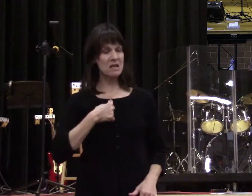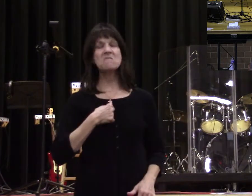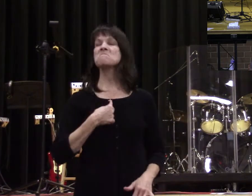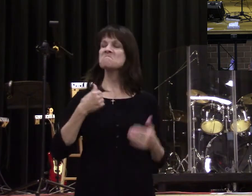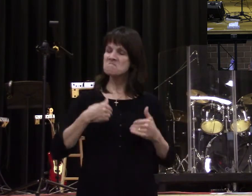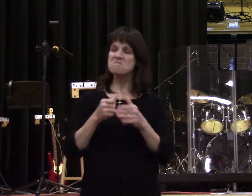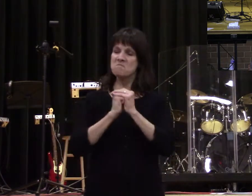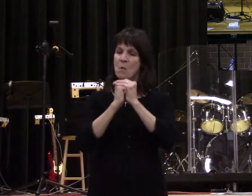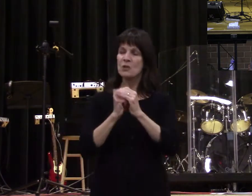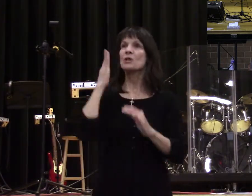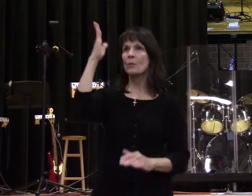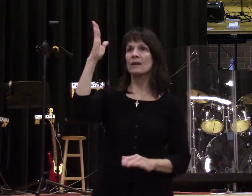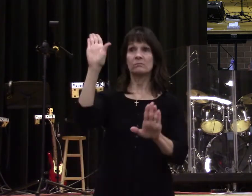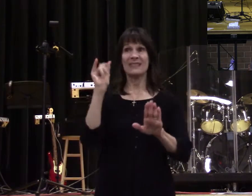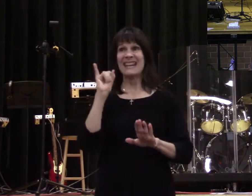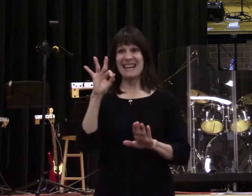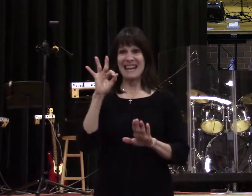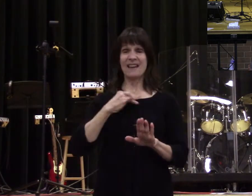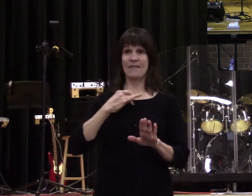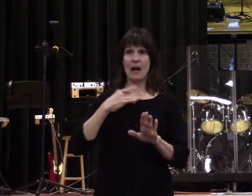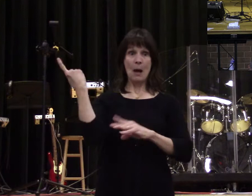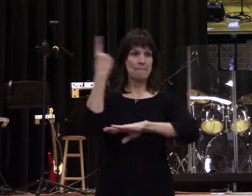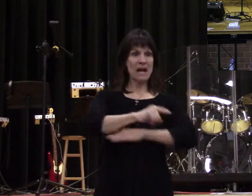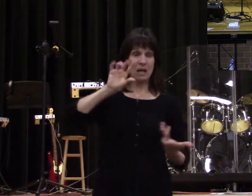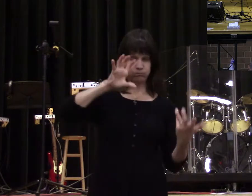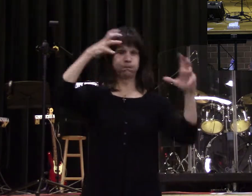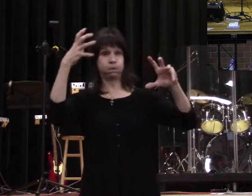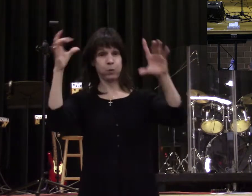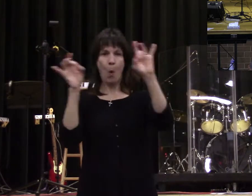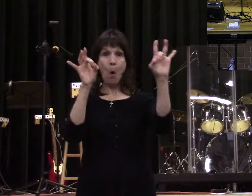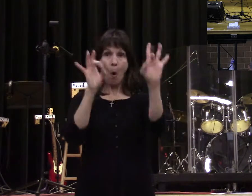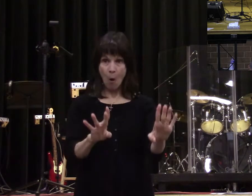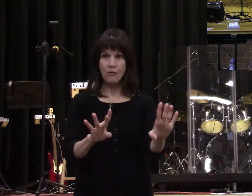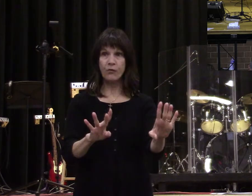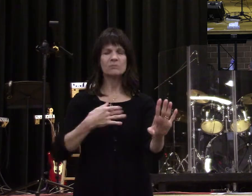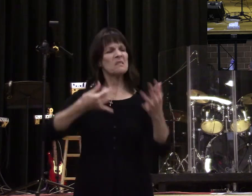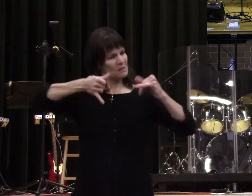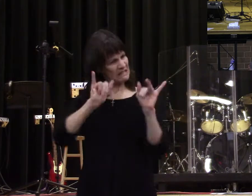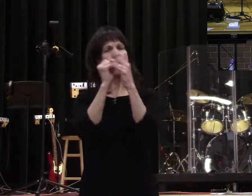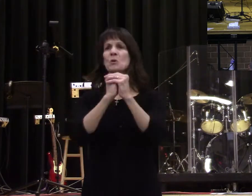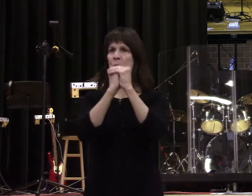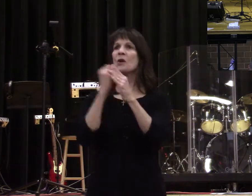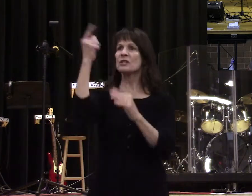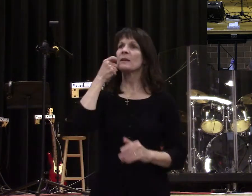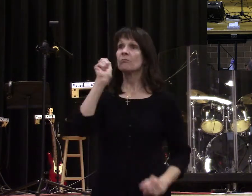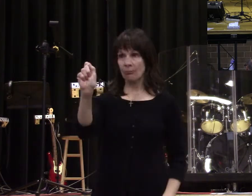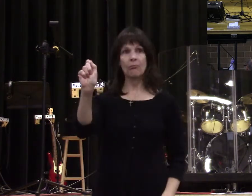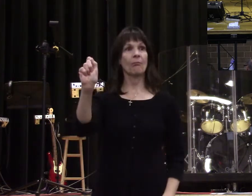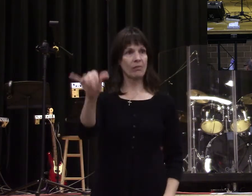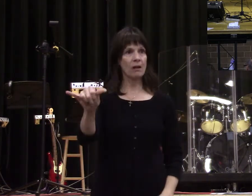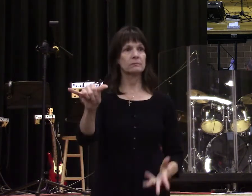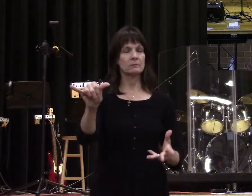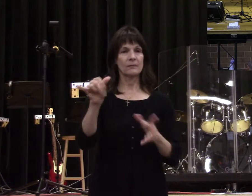God. If I go through a bad day, I'm going to worship God. It's already set in stone. Somebody say amen. And that's the power that Abraham